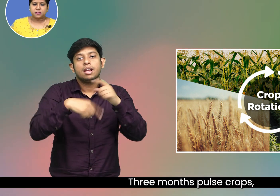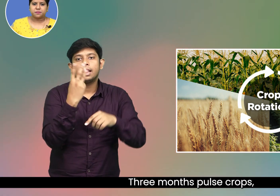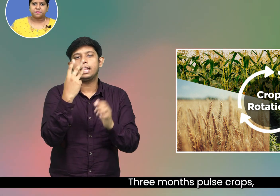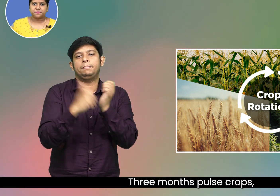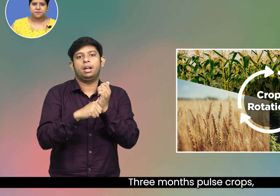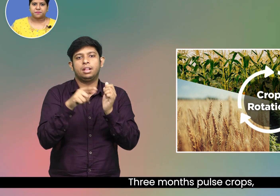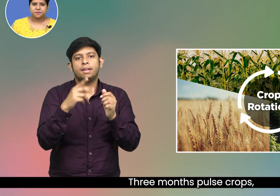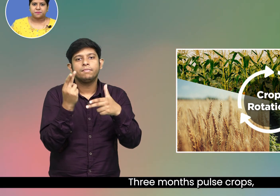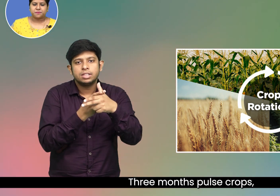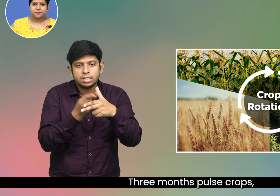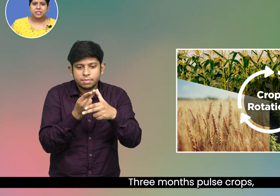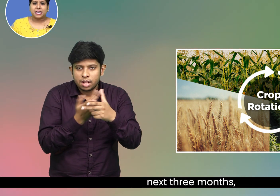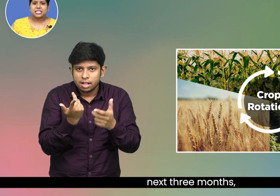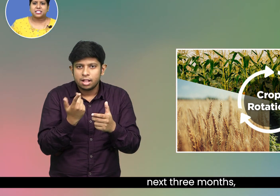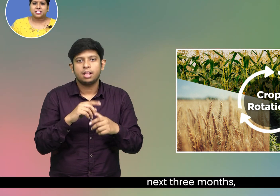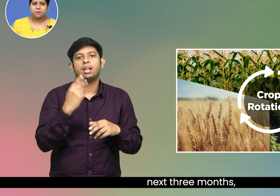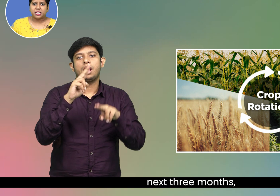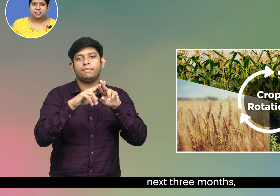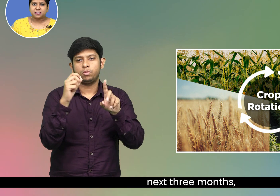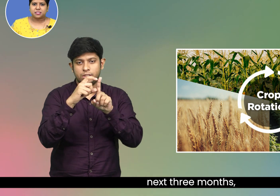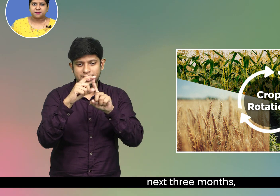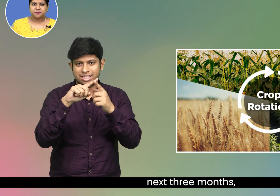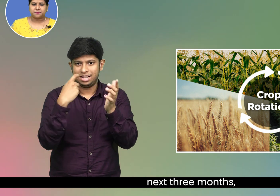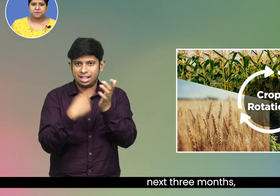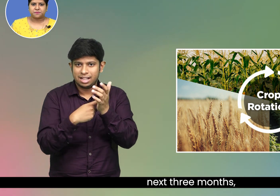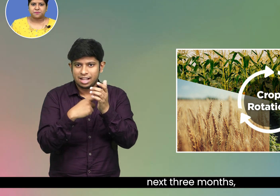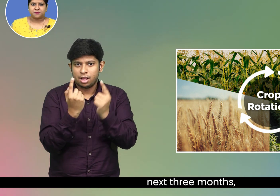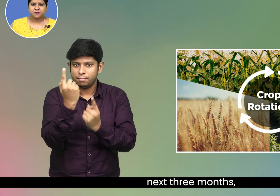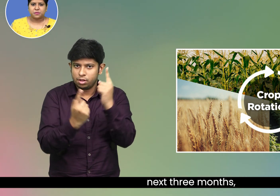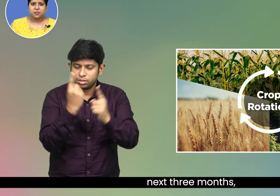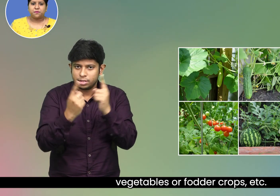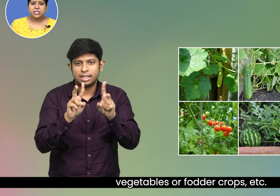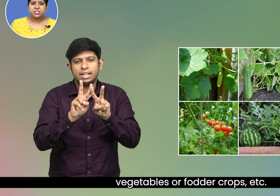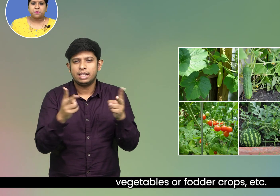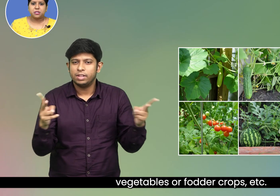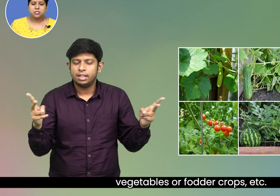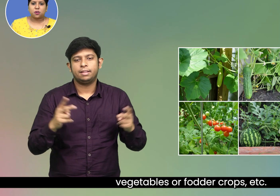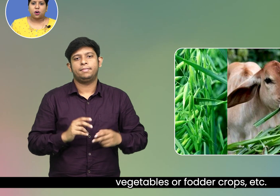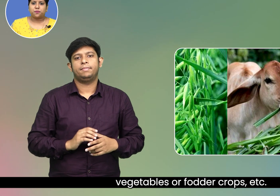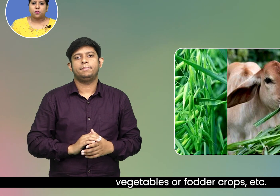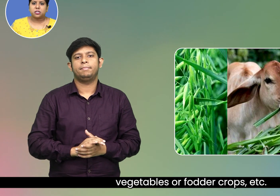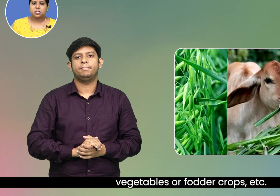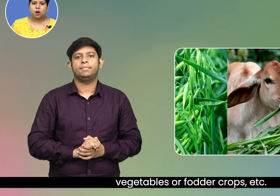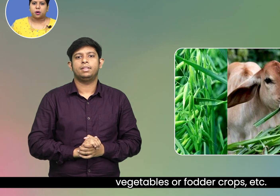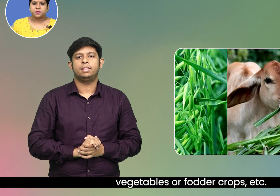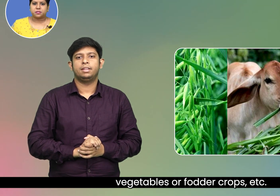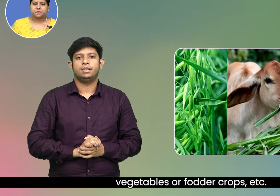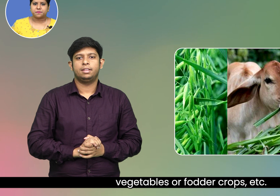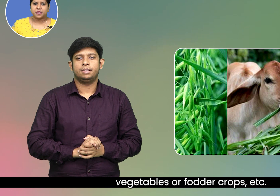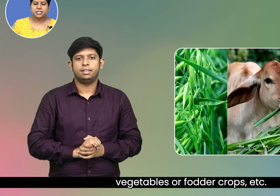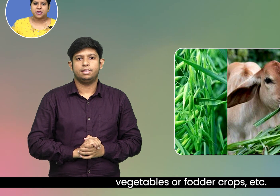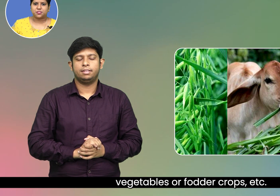crops, next 3 months vegetables or fodder